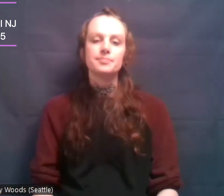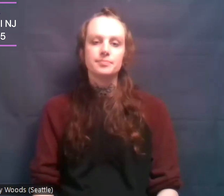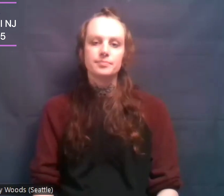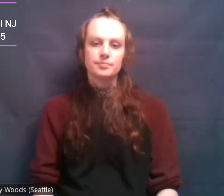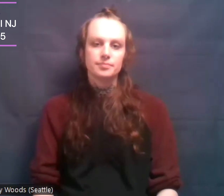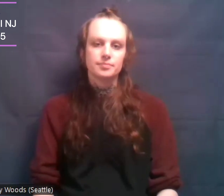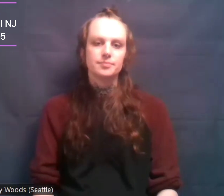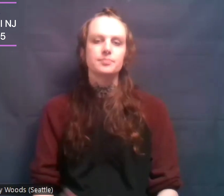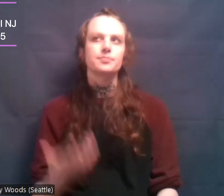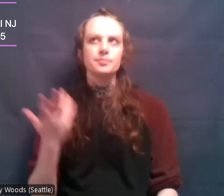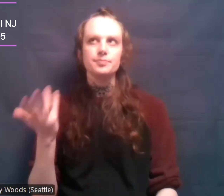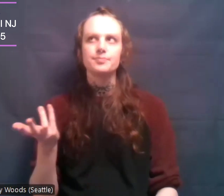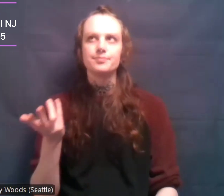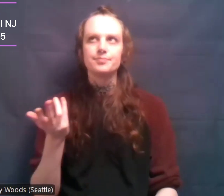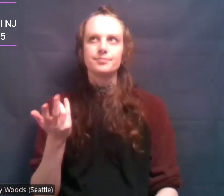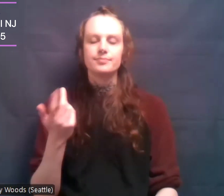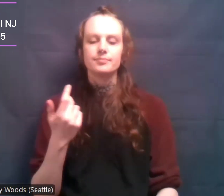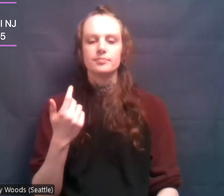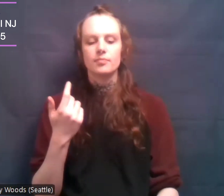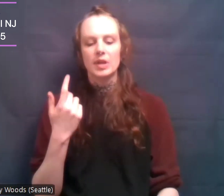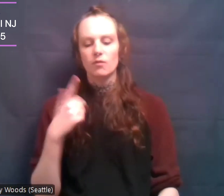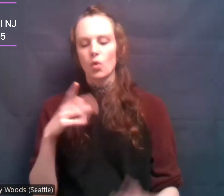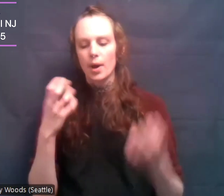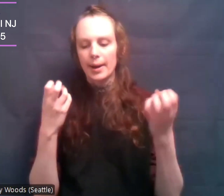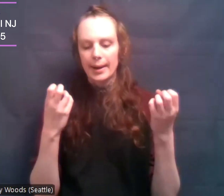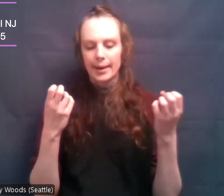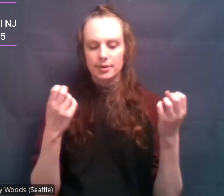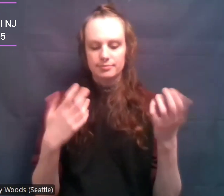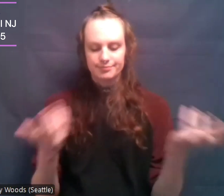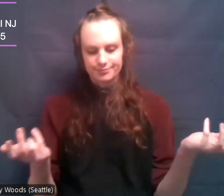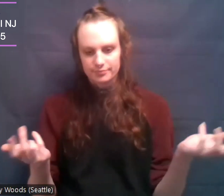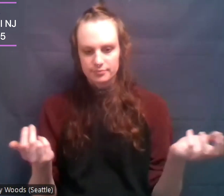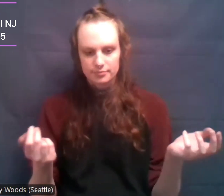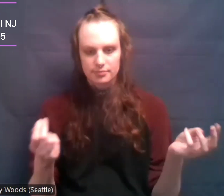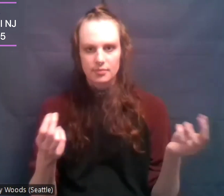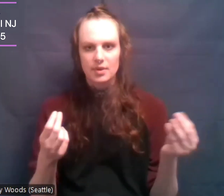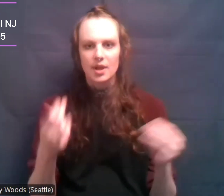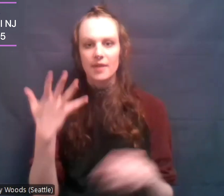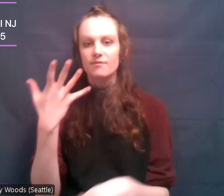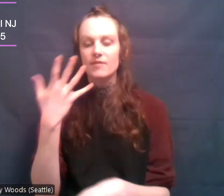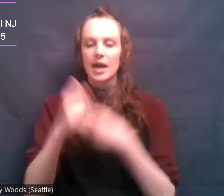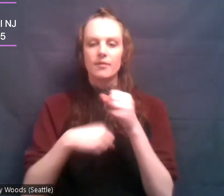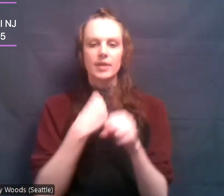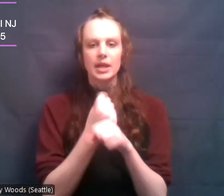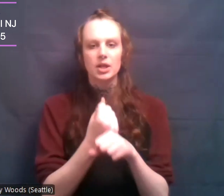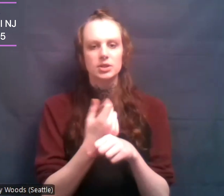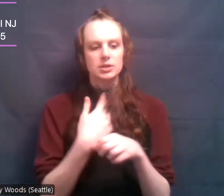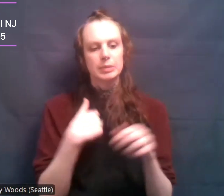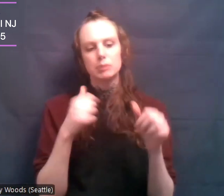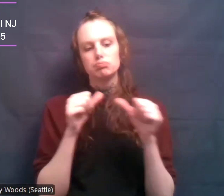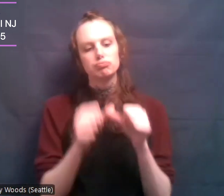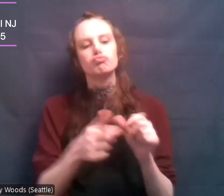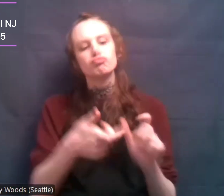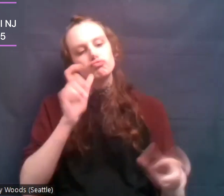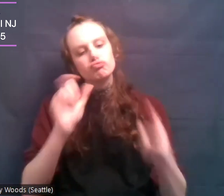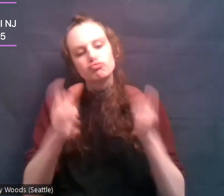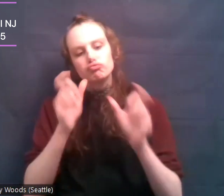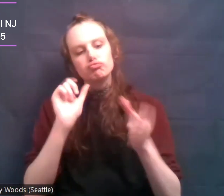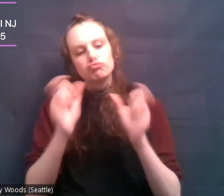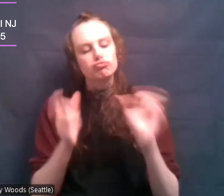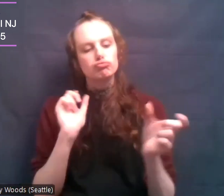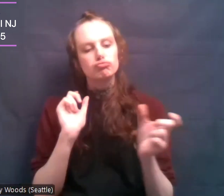well, I mean, a lot of years. I spent 5 years unimpeded, just getting away with it because who's gonna think